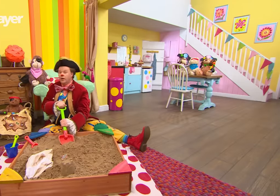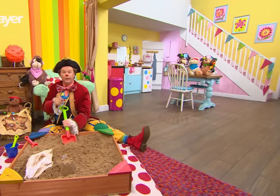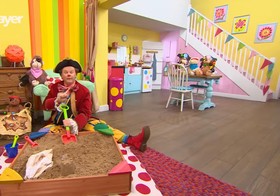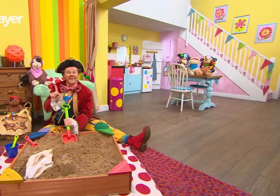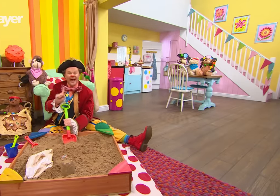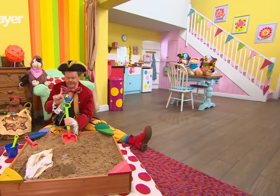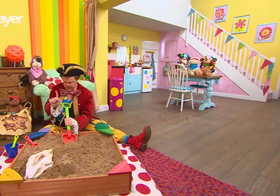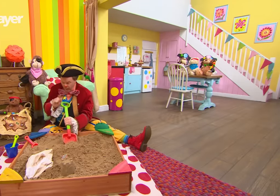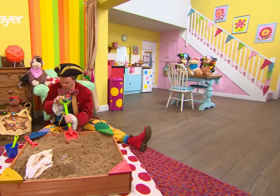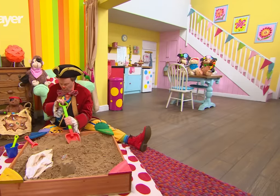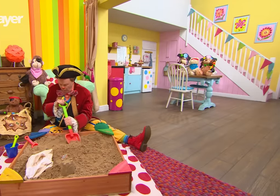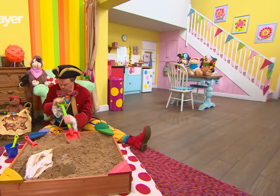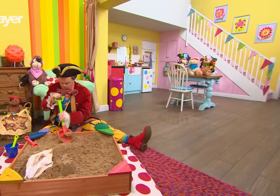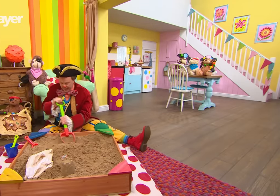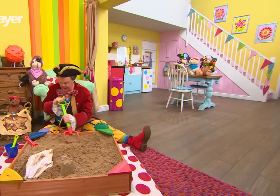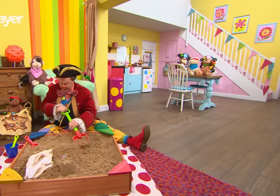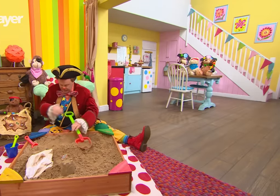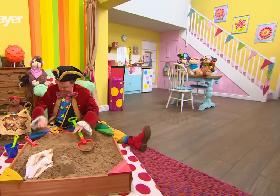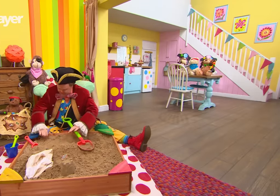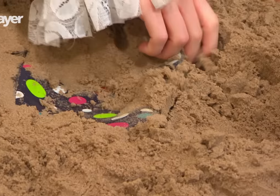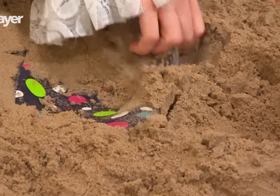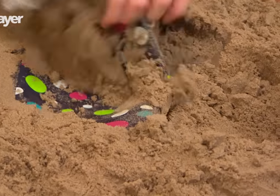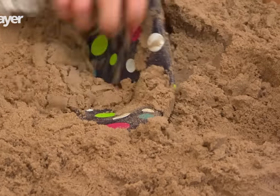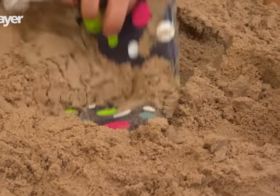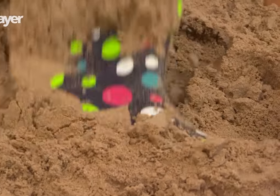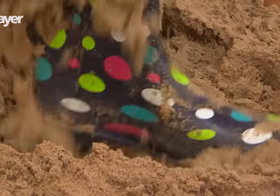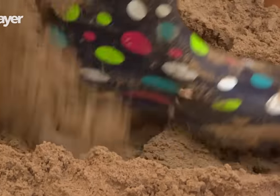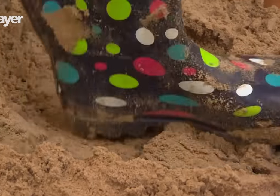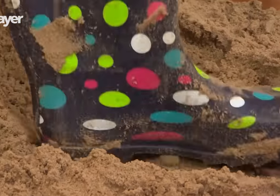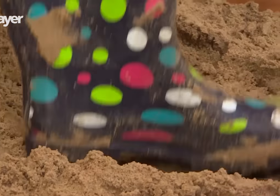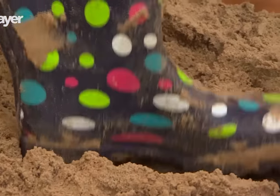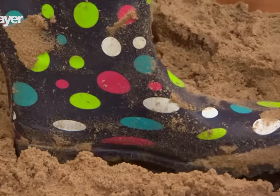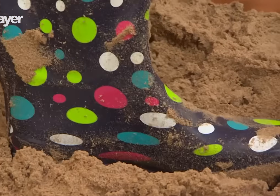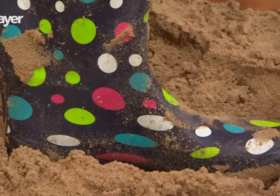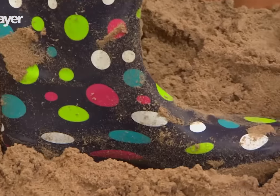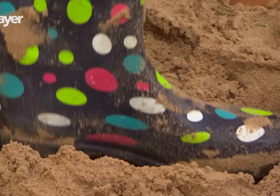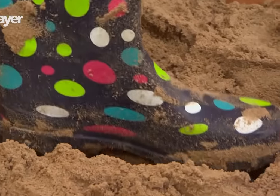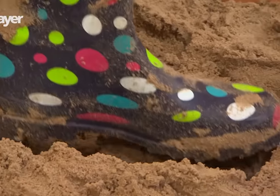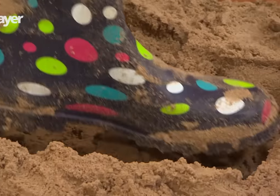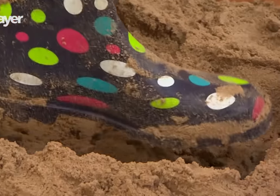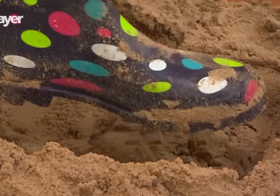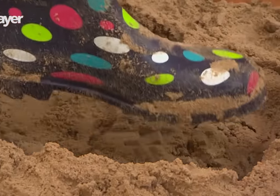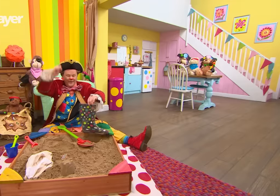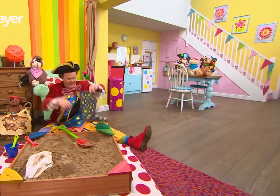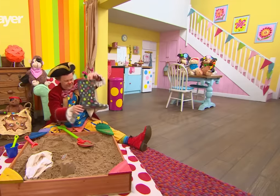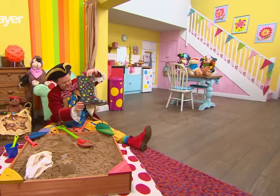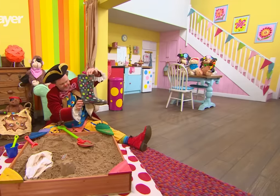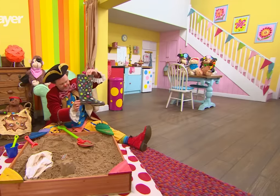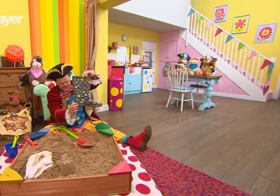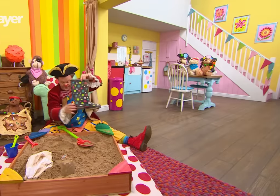What was that? Hang on a minute, what's this? Look, it's a spotty woolly boot. Woohoo! Well